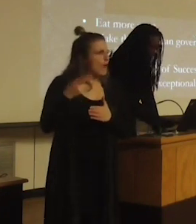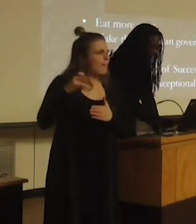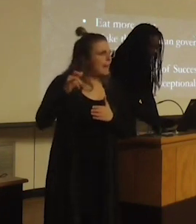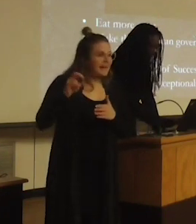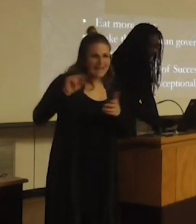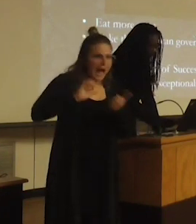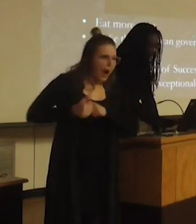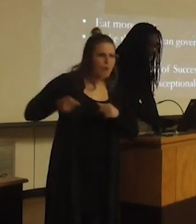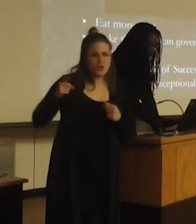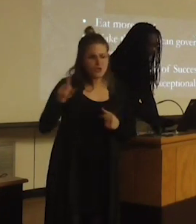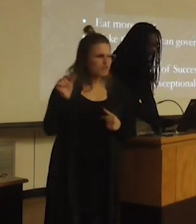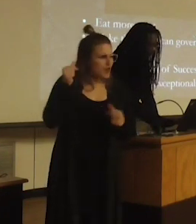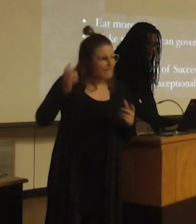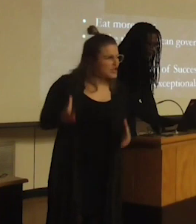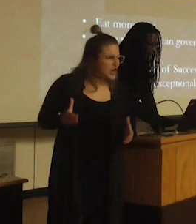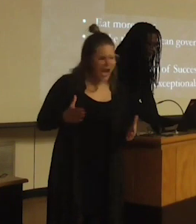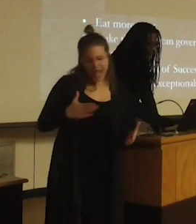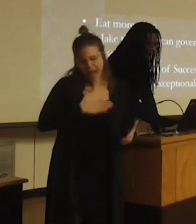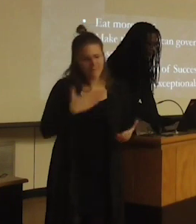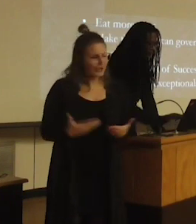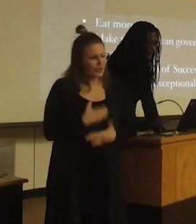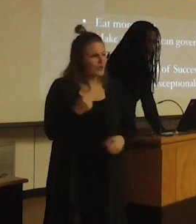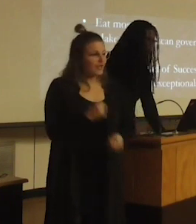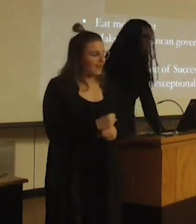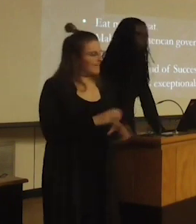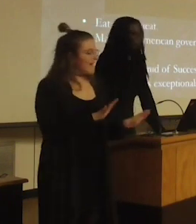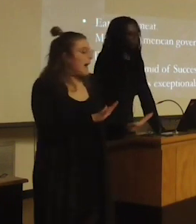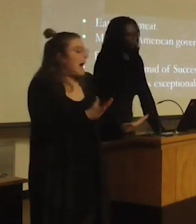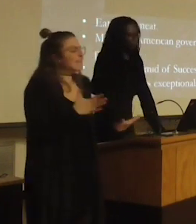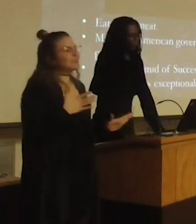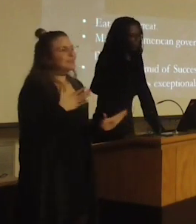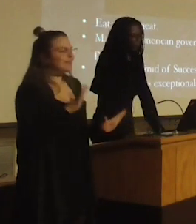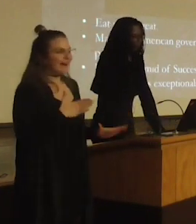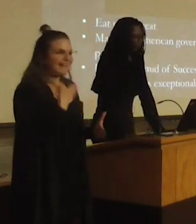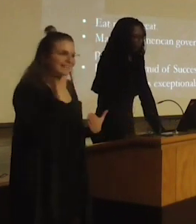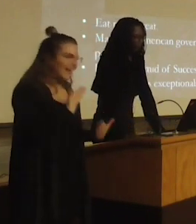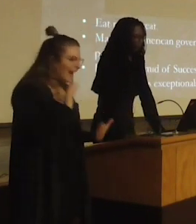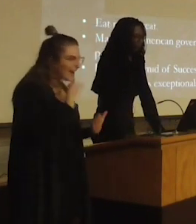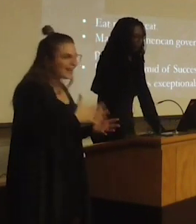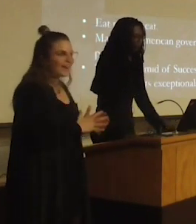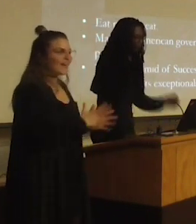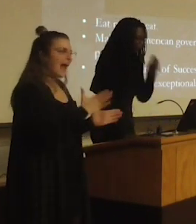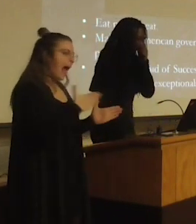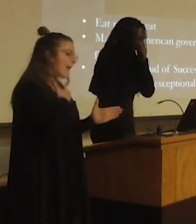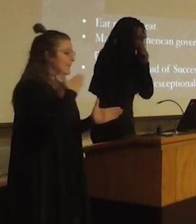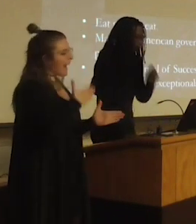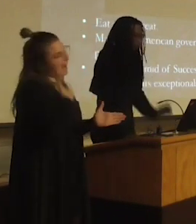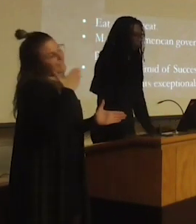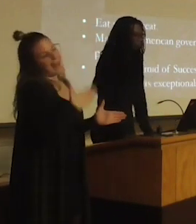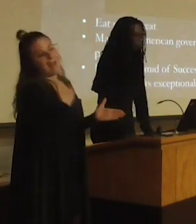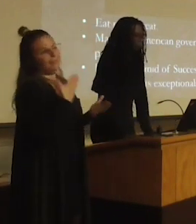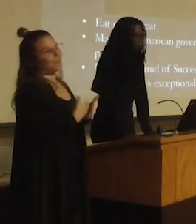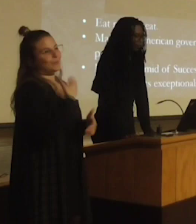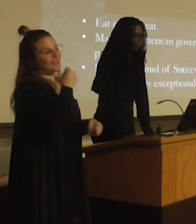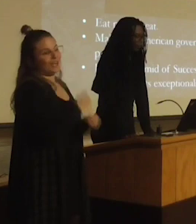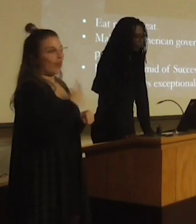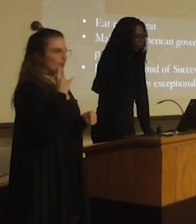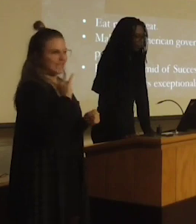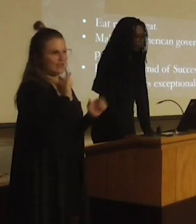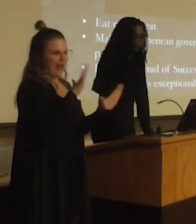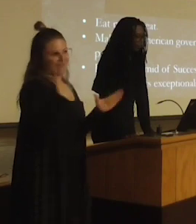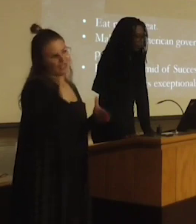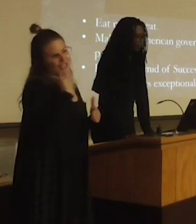Wasilla. How you doing, Governor? And Happy New Year. I'm doing great. Thank you. Happy, happy, happy. You guys look like you're having a